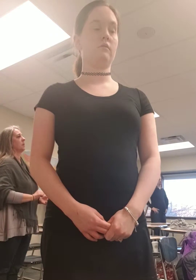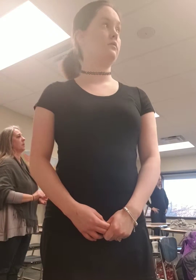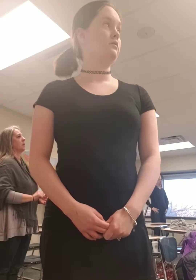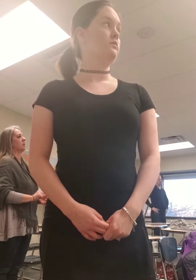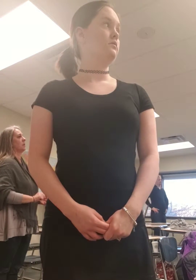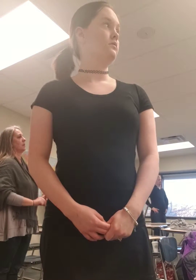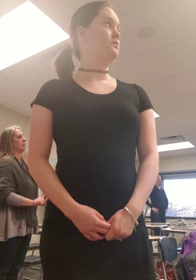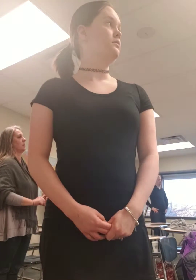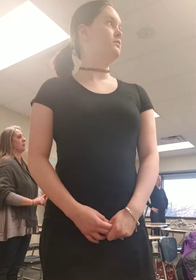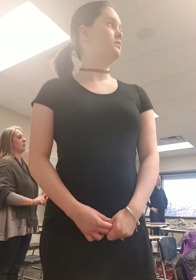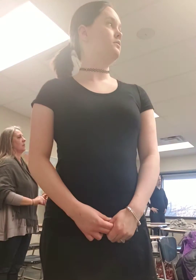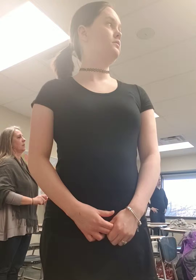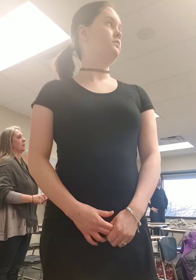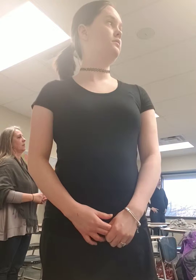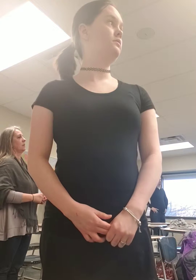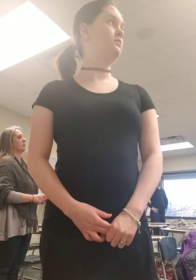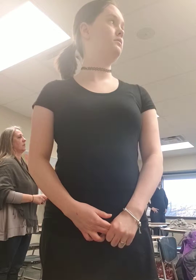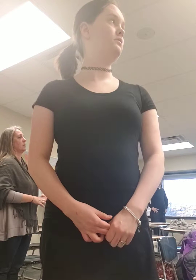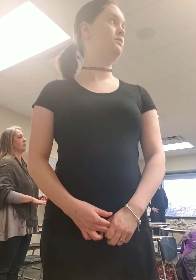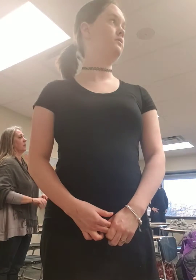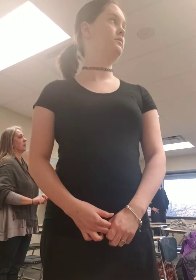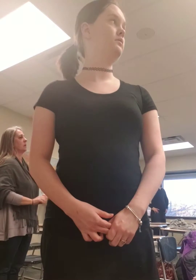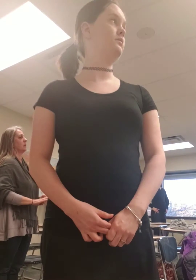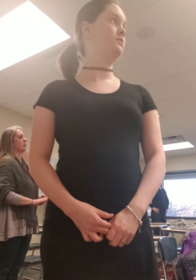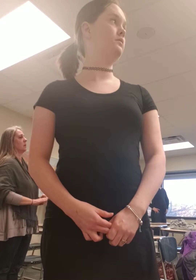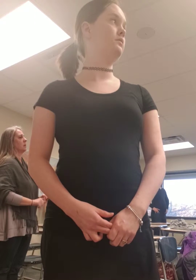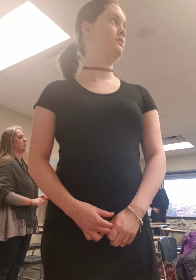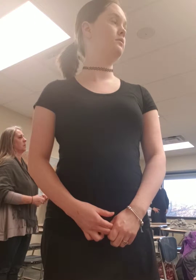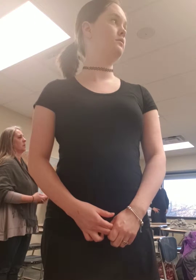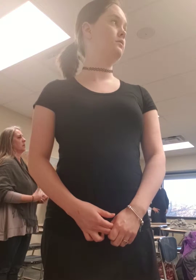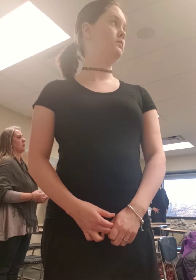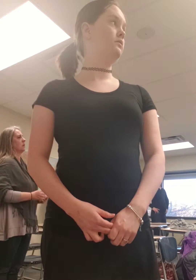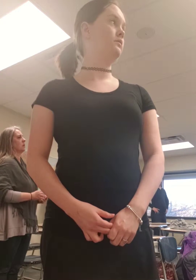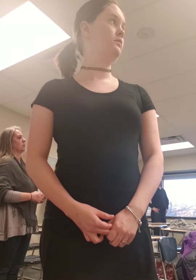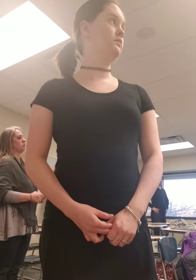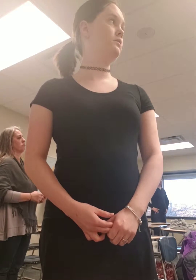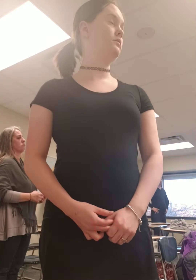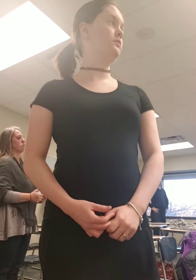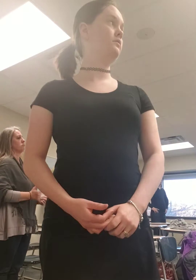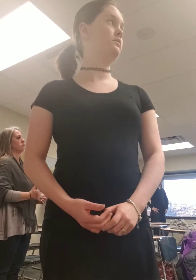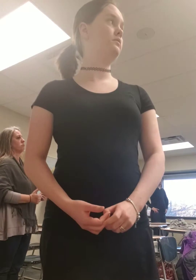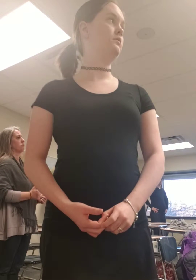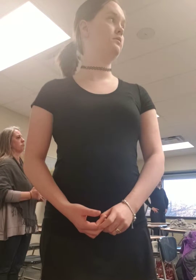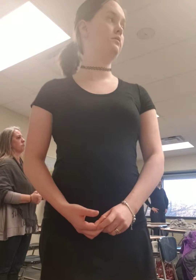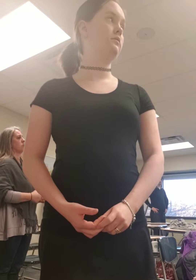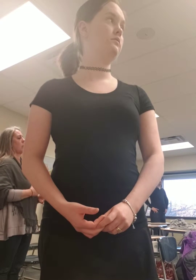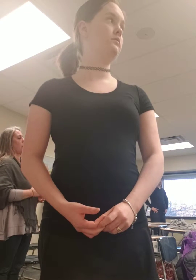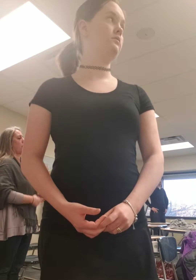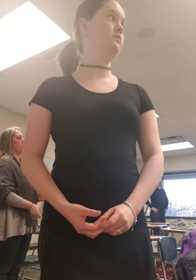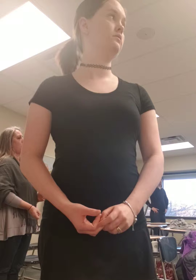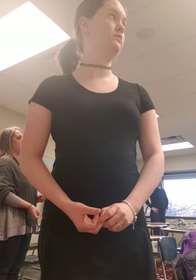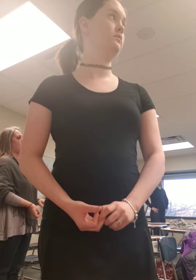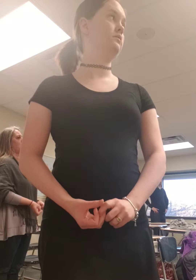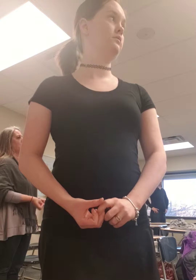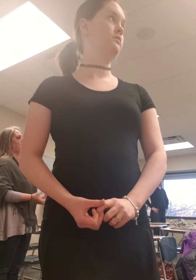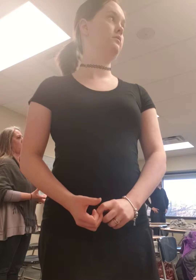a one-word answer, but I also want you to explain how you know which one it is. So use just a few seconds to do that, and then we're